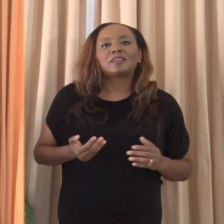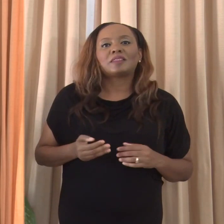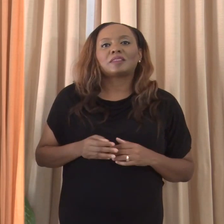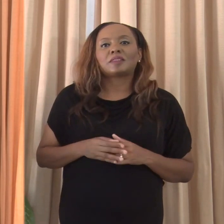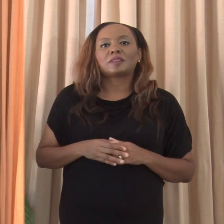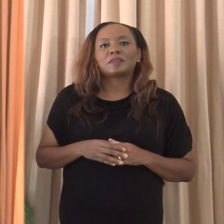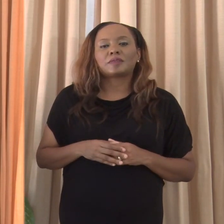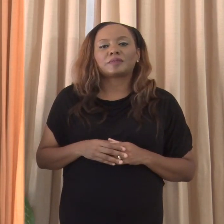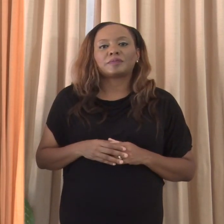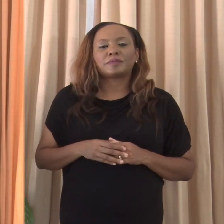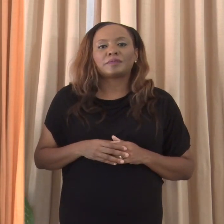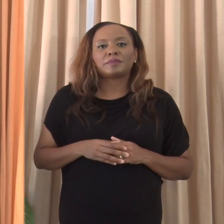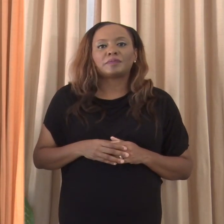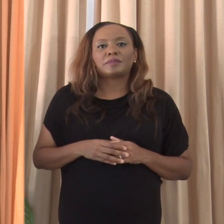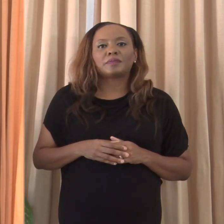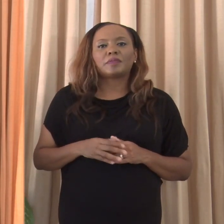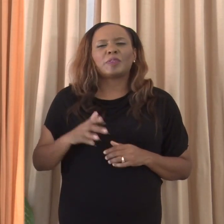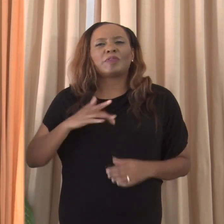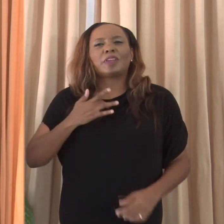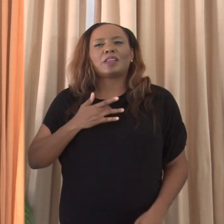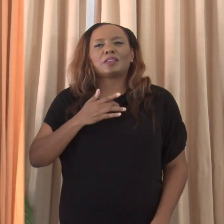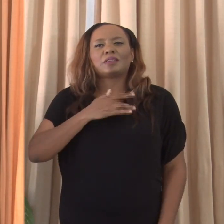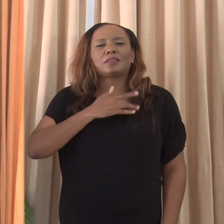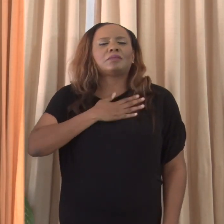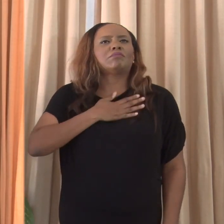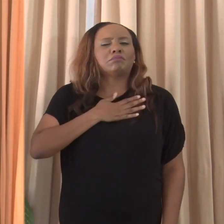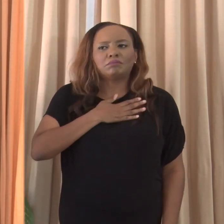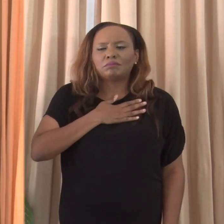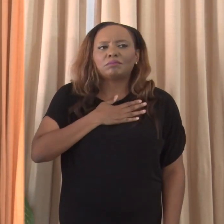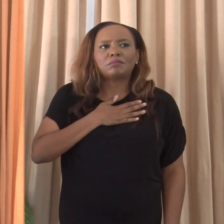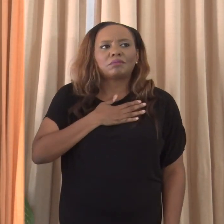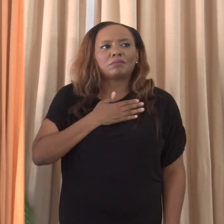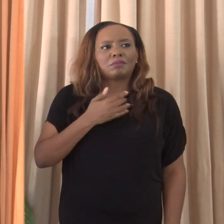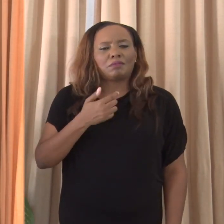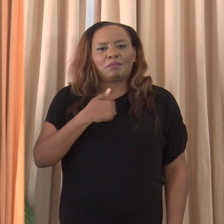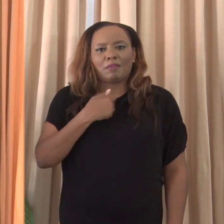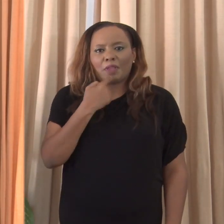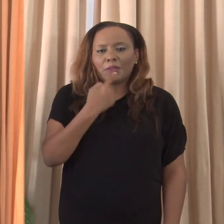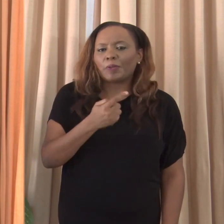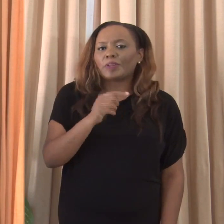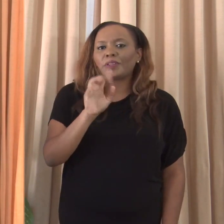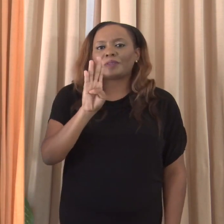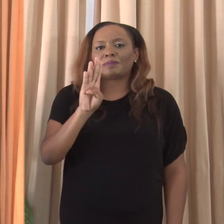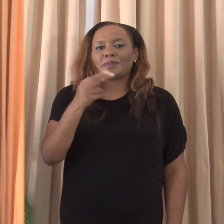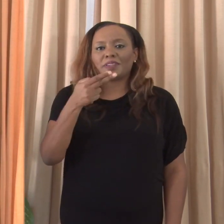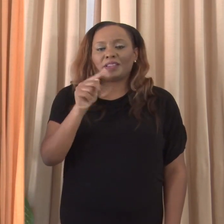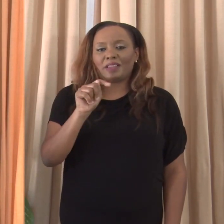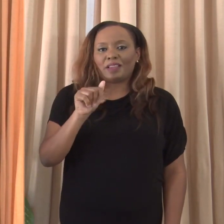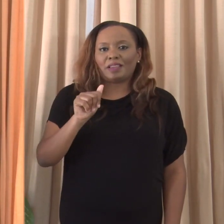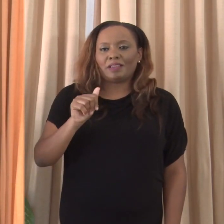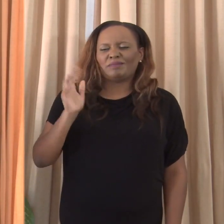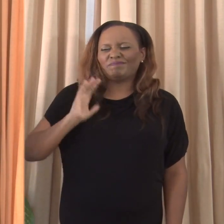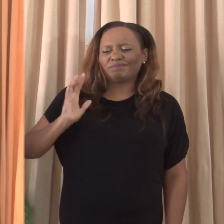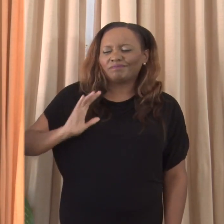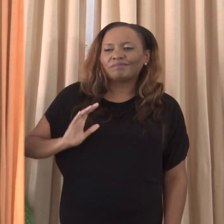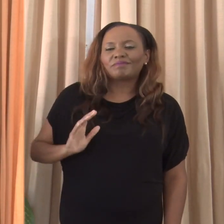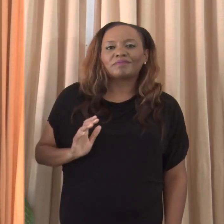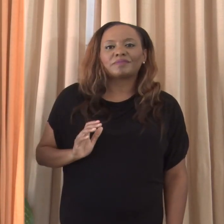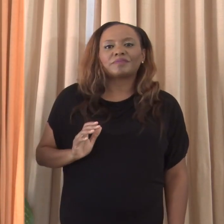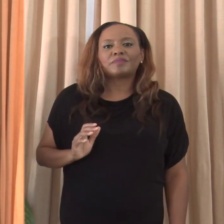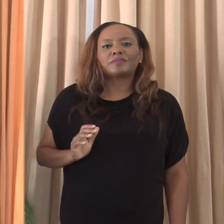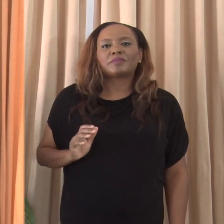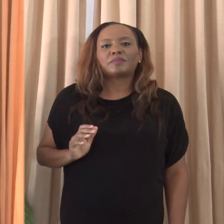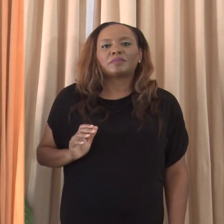is a sense in which I think, as I said to the BHTA a couple of days ago, We are now